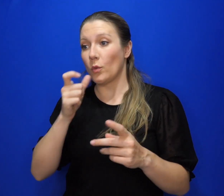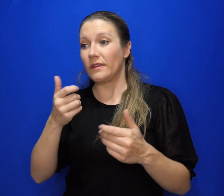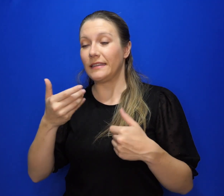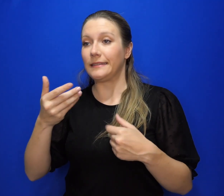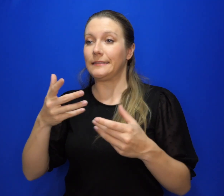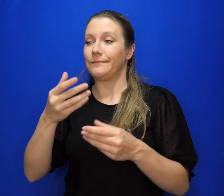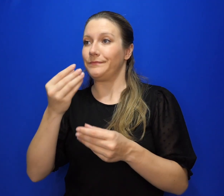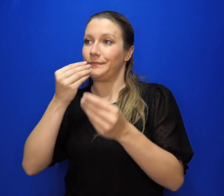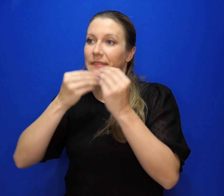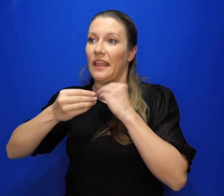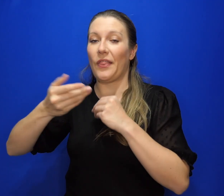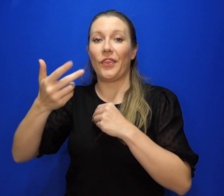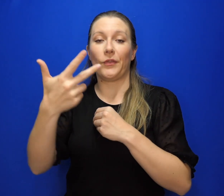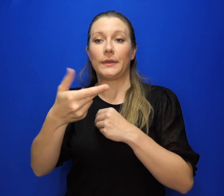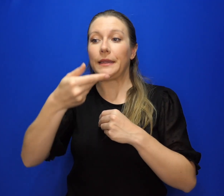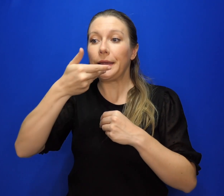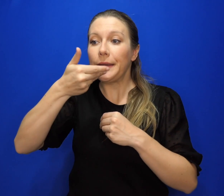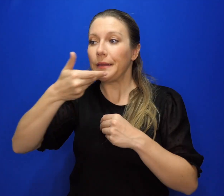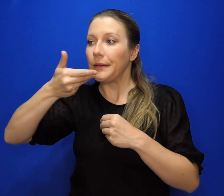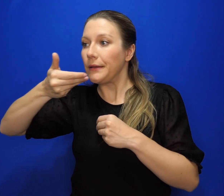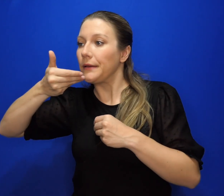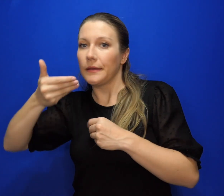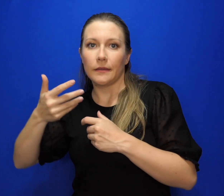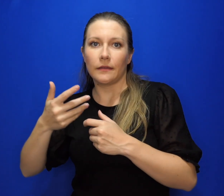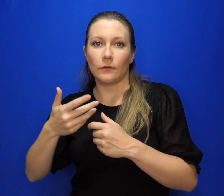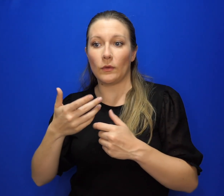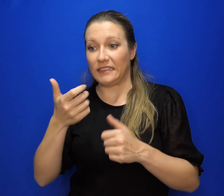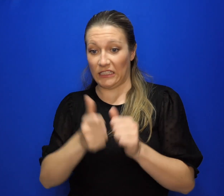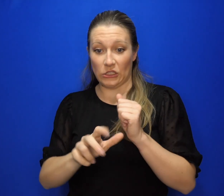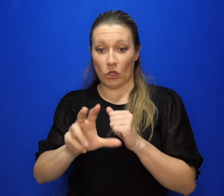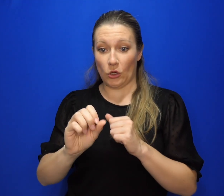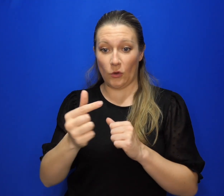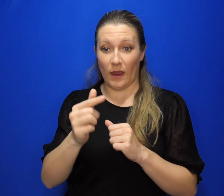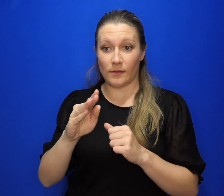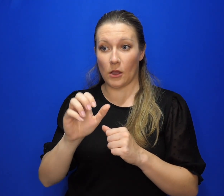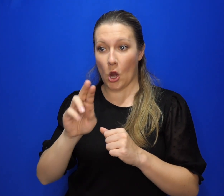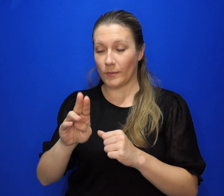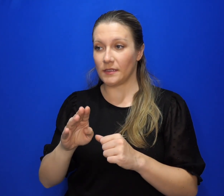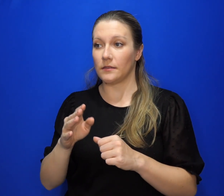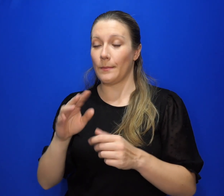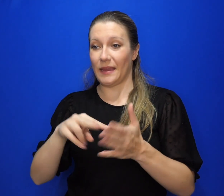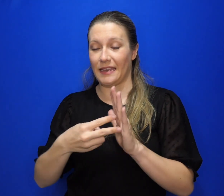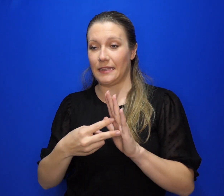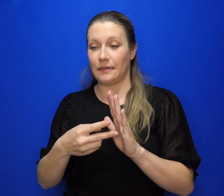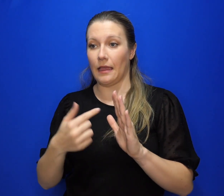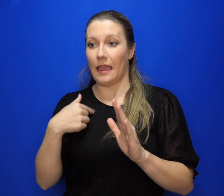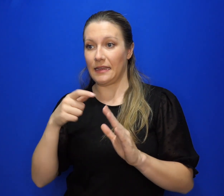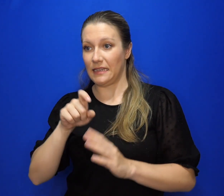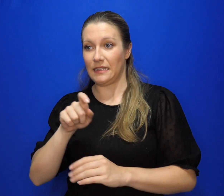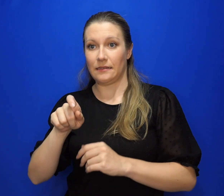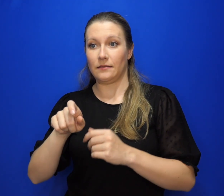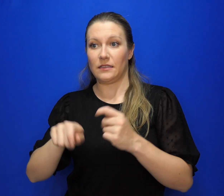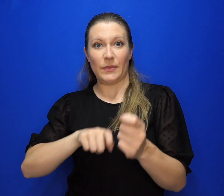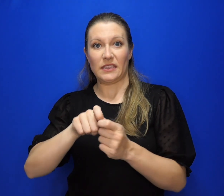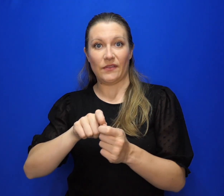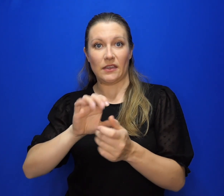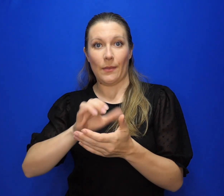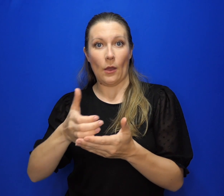Then the next thing you know, you're super low. It's because the insulin's working. The food hasn't started digesting enough for your body to pick it up and